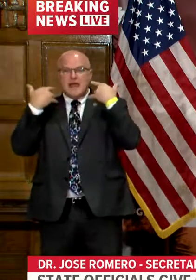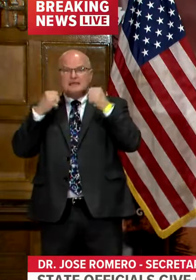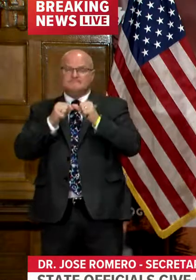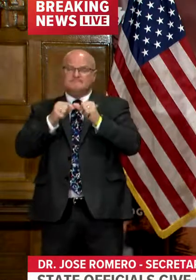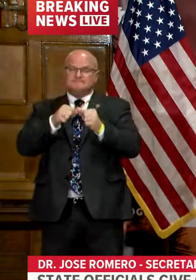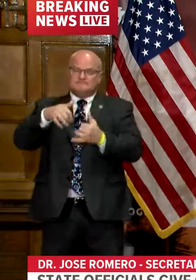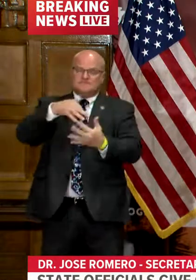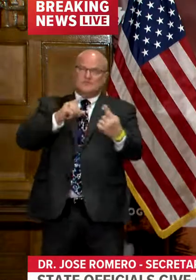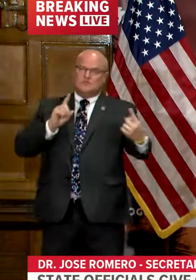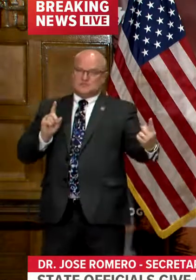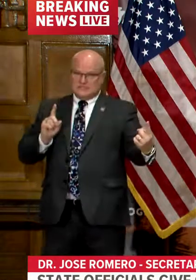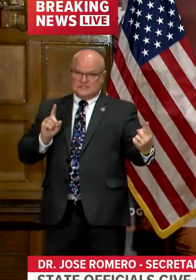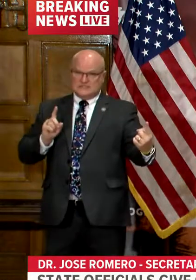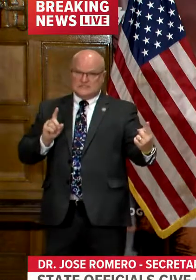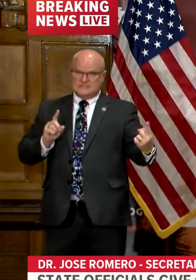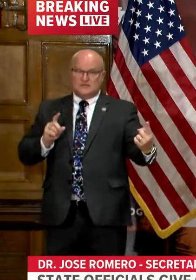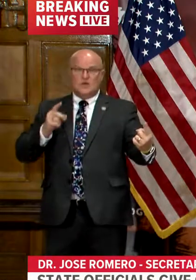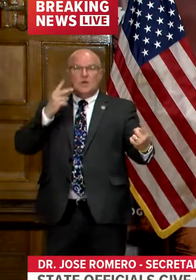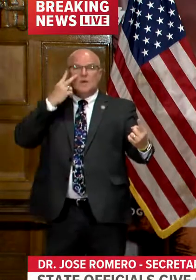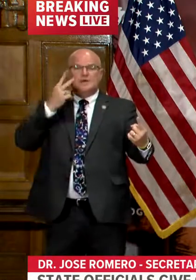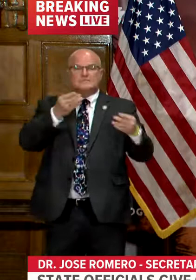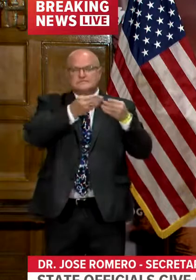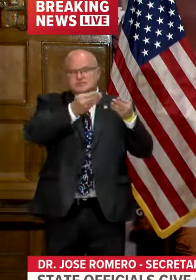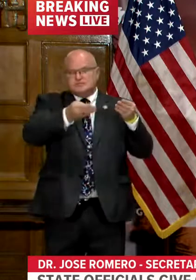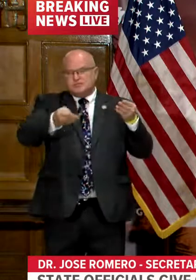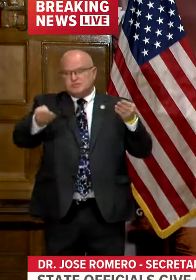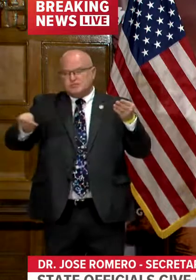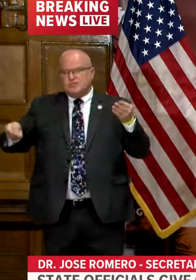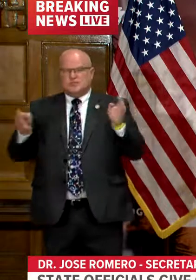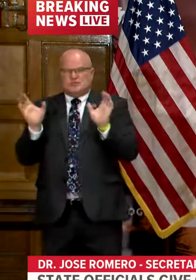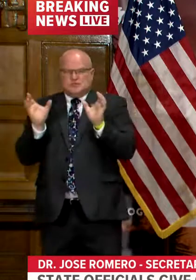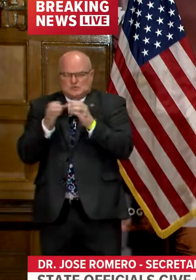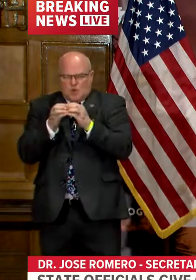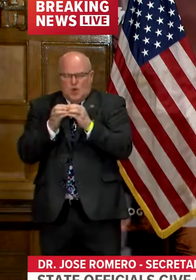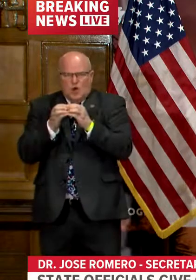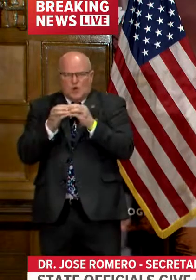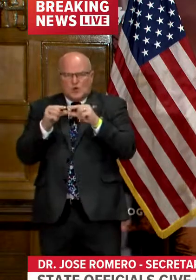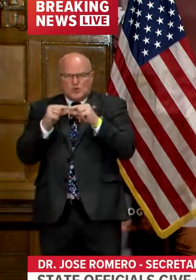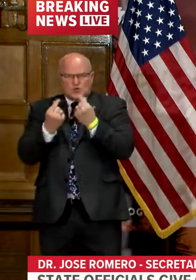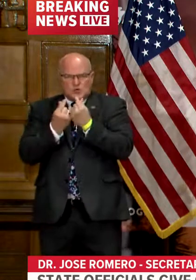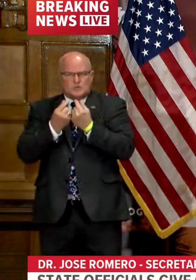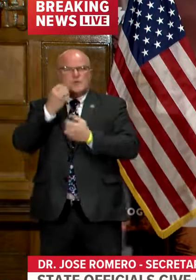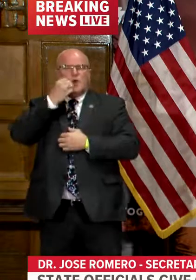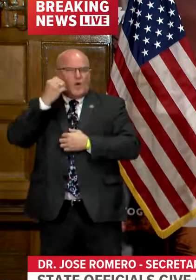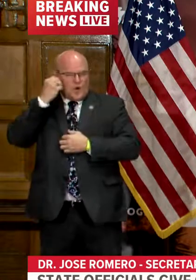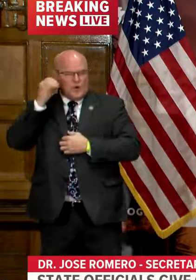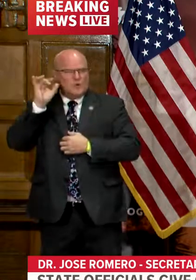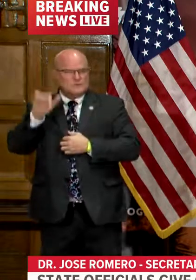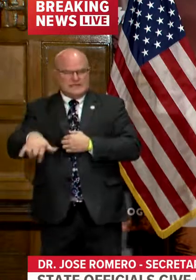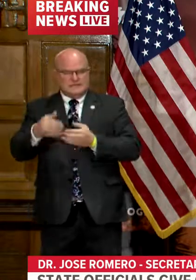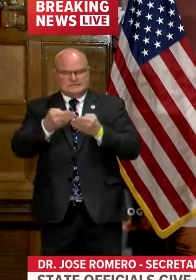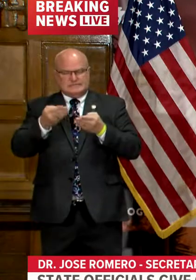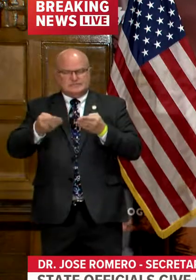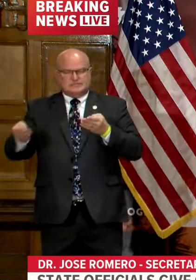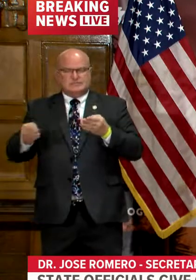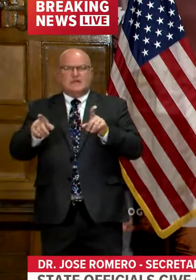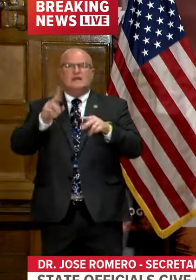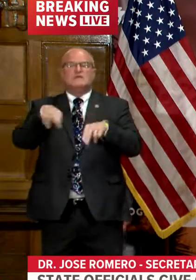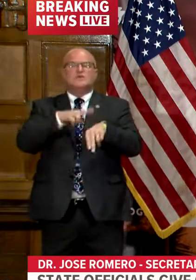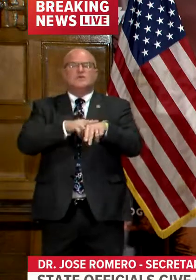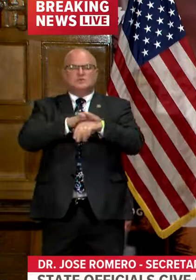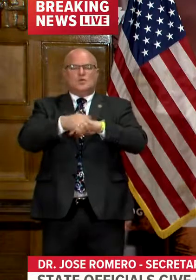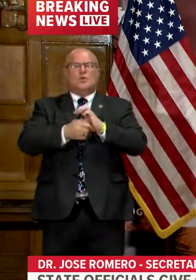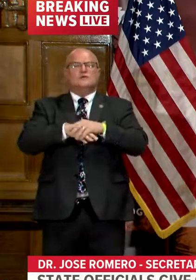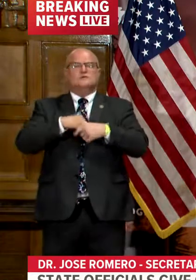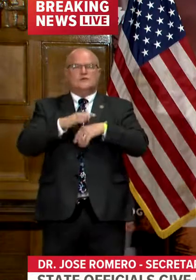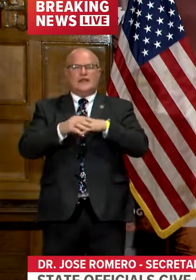Continue to social distance. We're seeing a lot of transmission in these small gatherings, in these homes, and of course, wash your hands. So